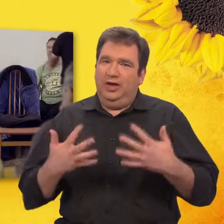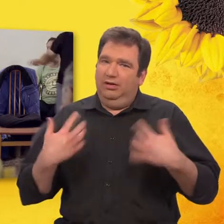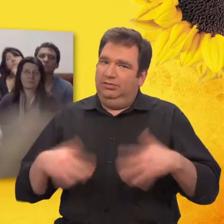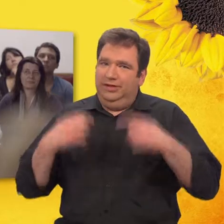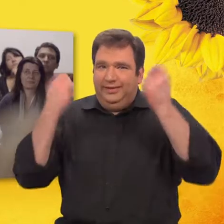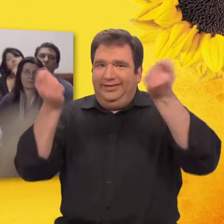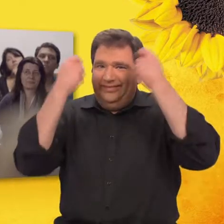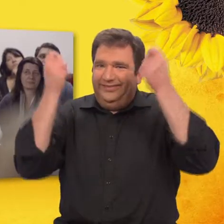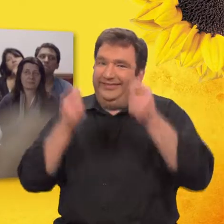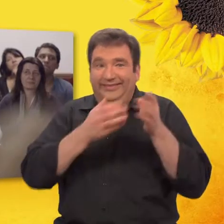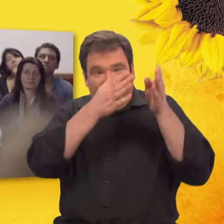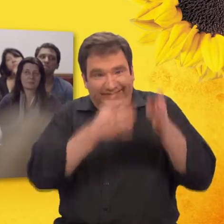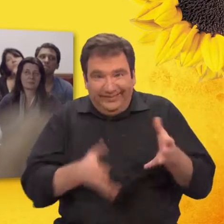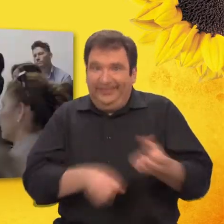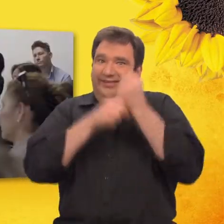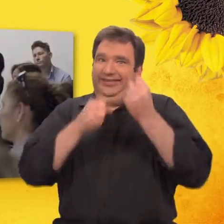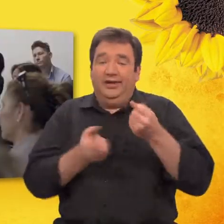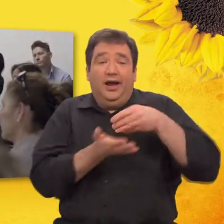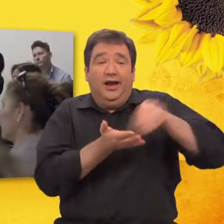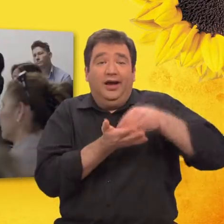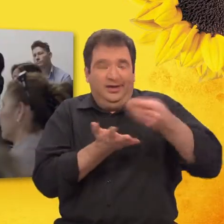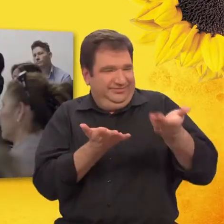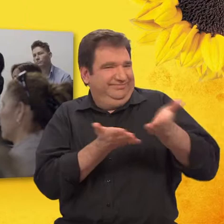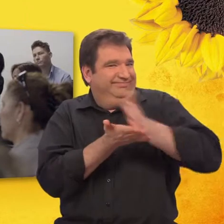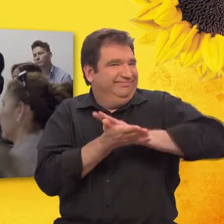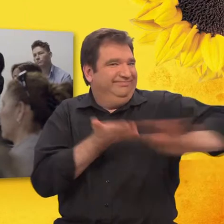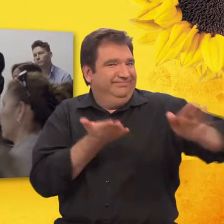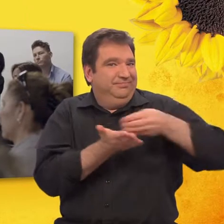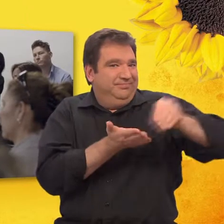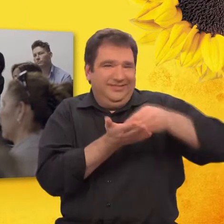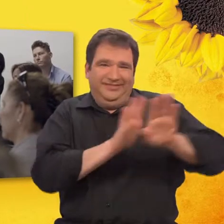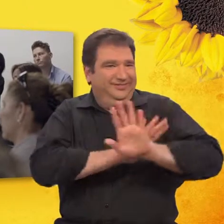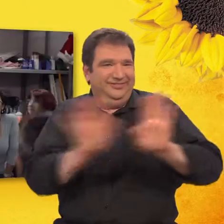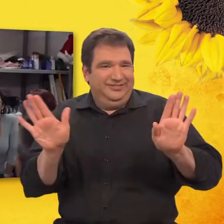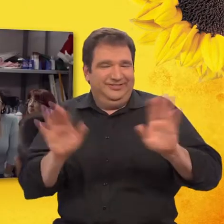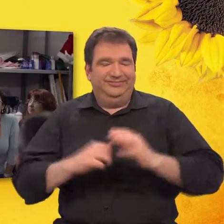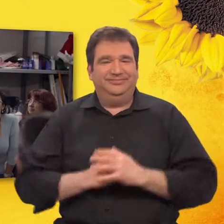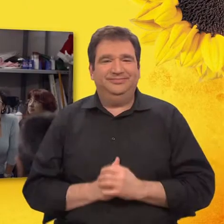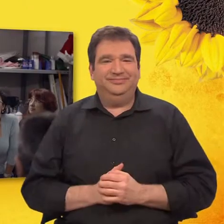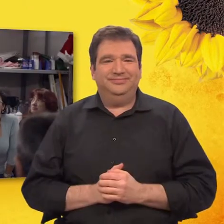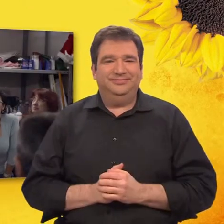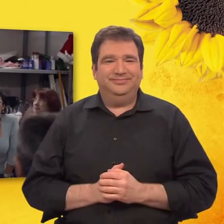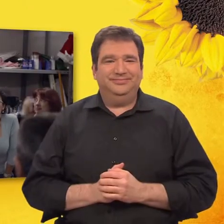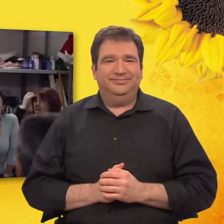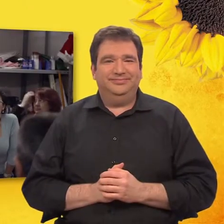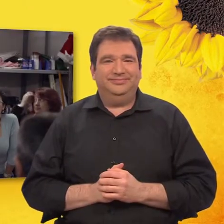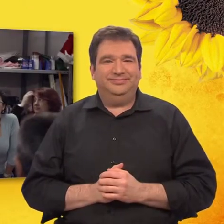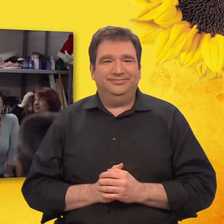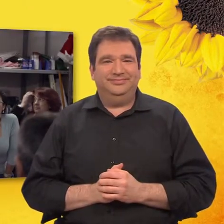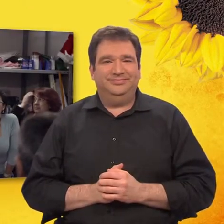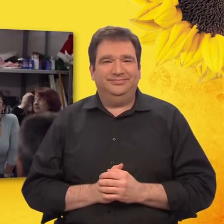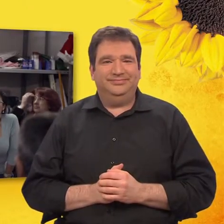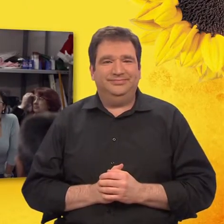Today, the moment is also one of celebration. Oscar got what every debtor wants, to clear the mortgage.